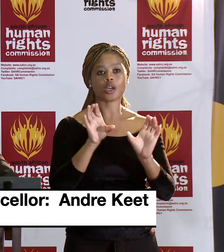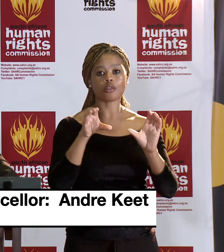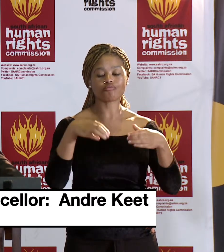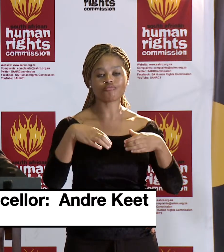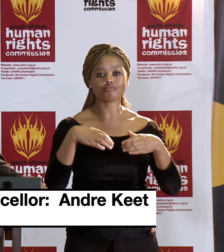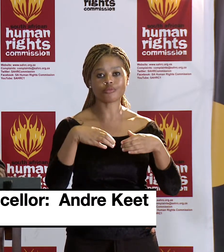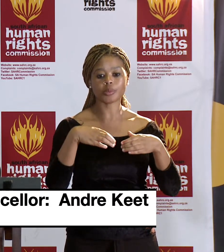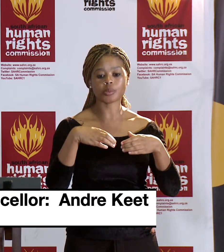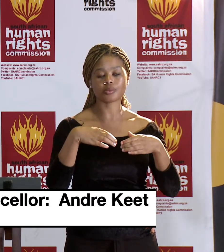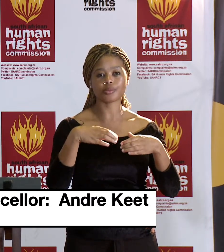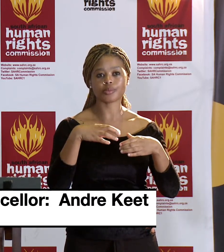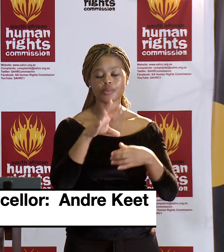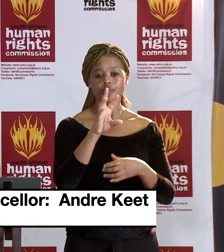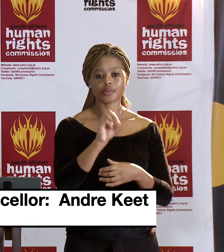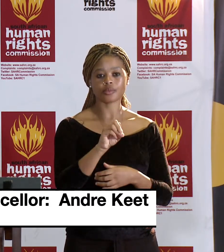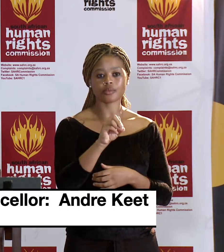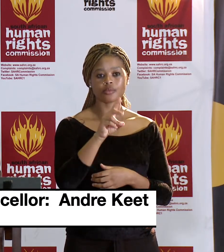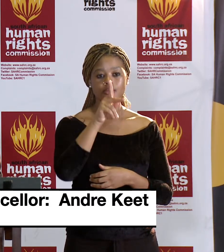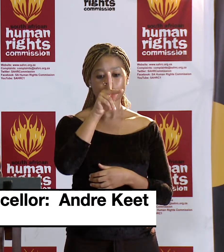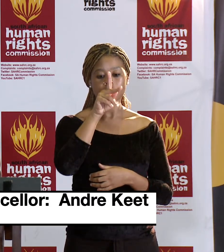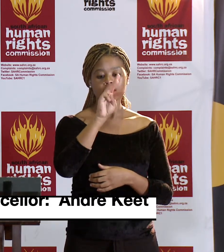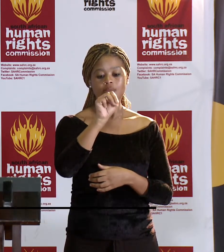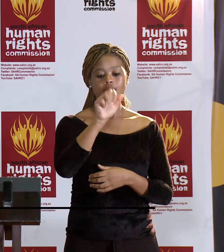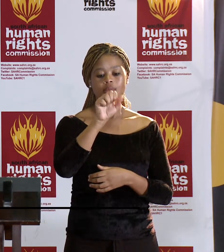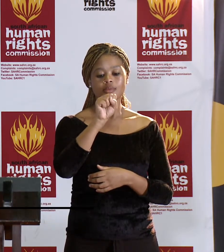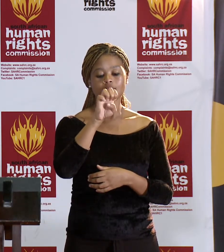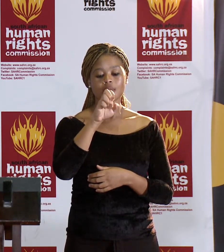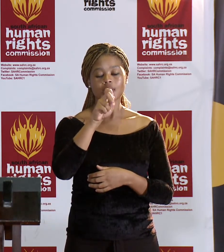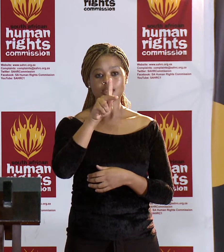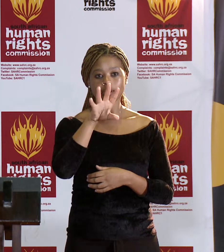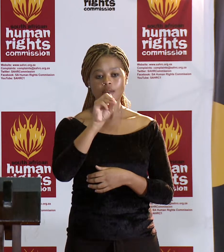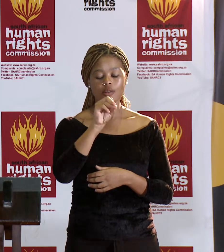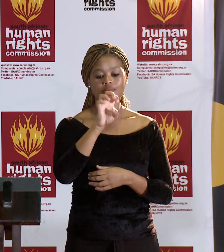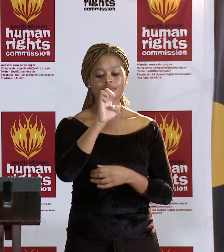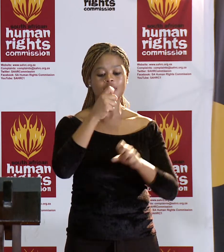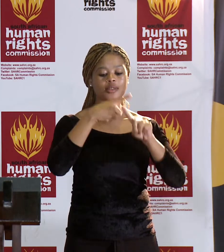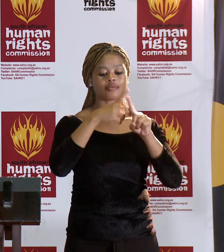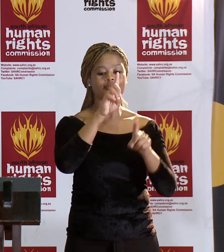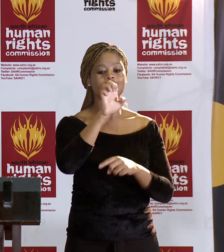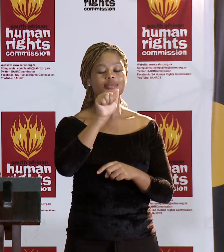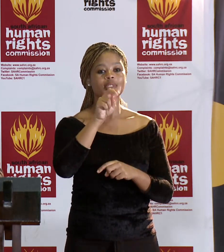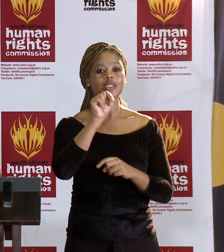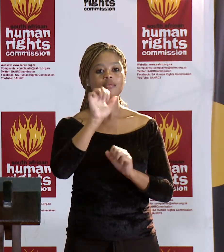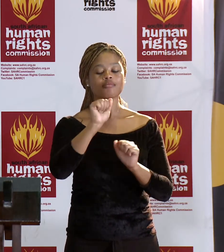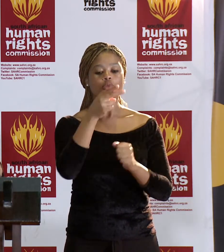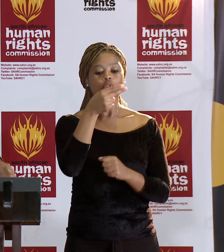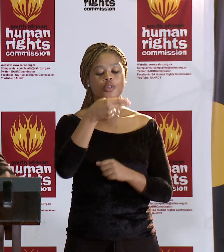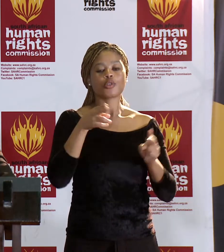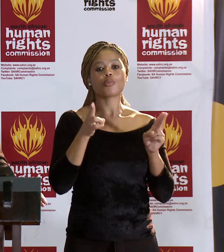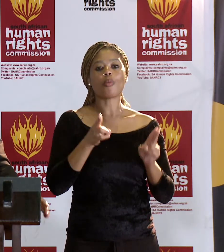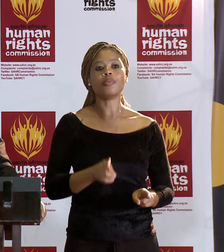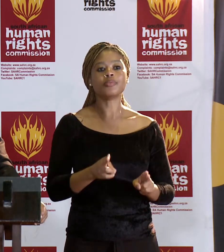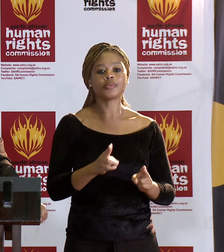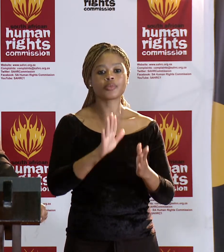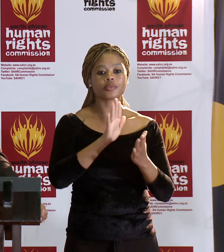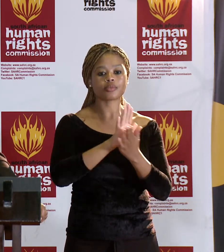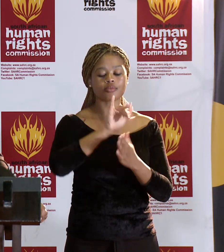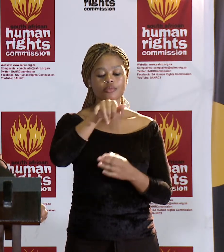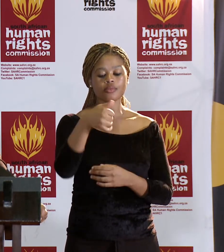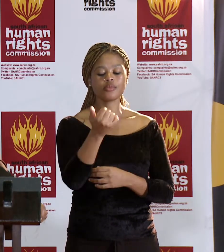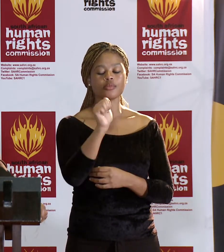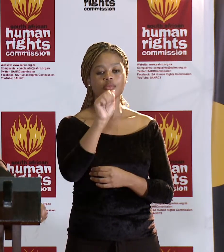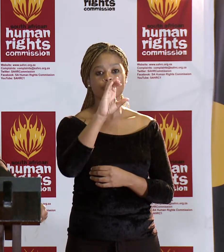Commissioner Gao, Prof. Pamela Maseko, our Executive Dean of Humanities, our University Deputy Dean Jackie